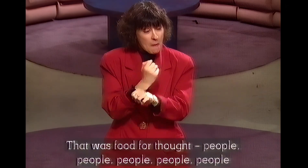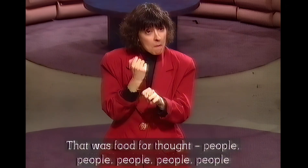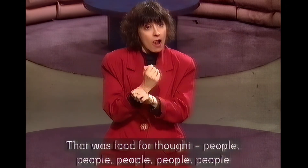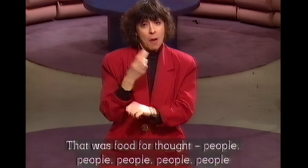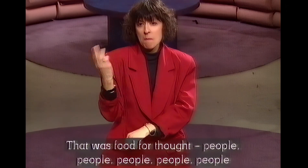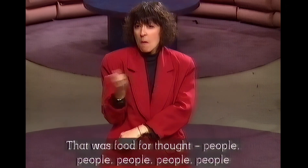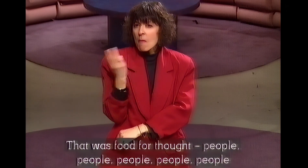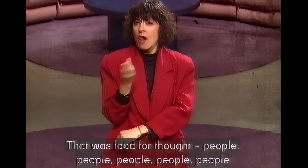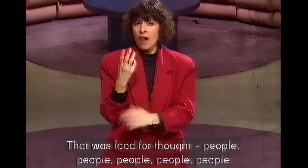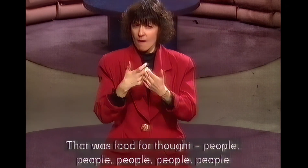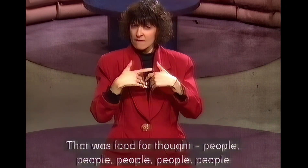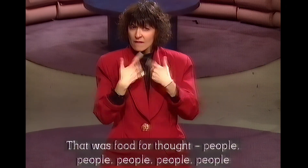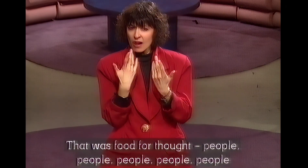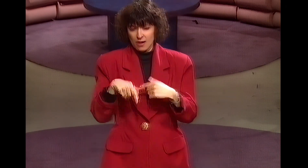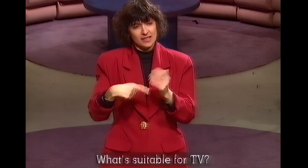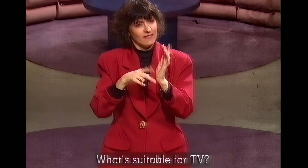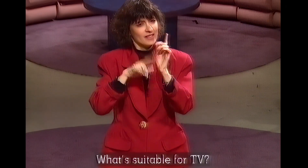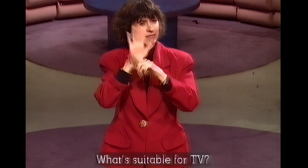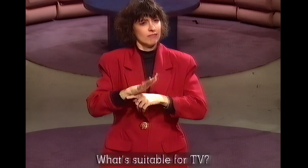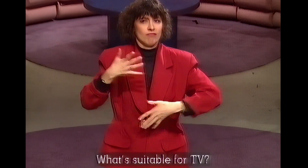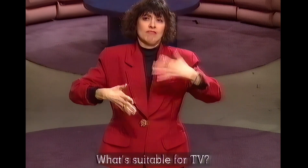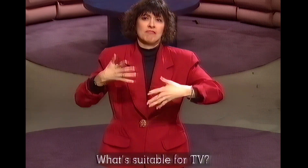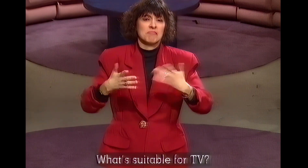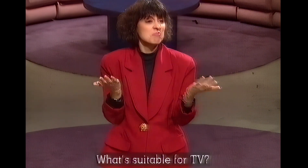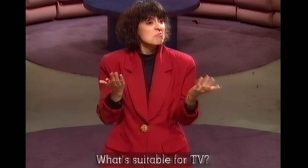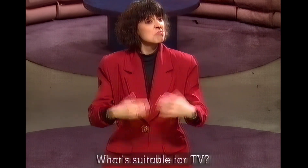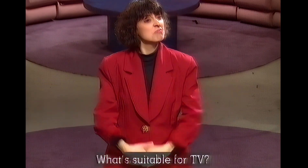people, people, people. How do you feel about what's suitable for TV?